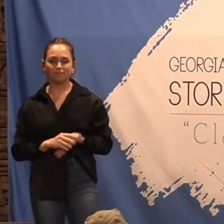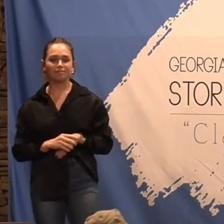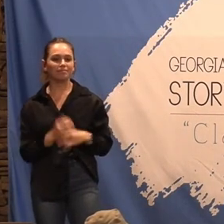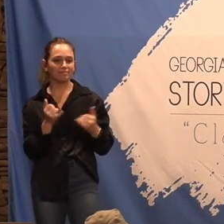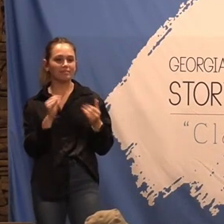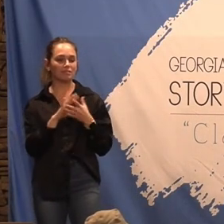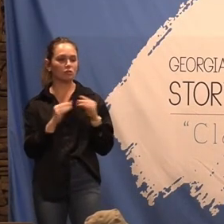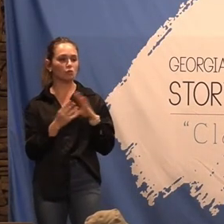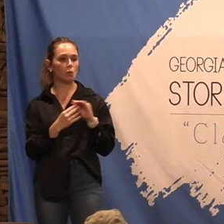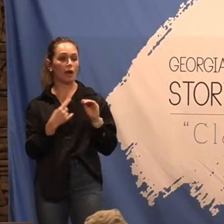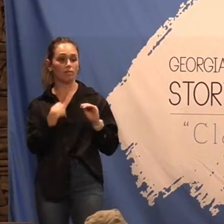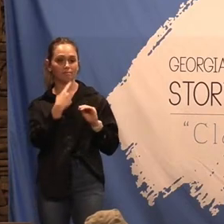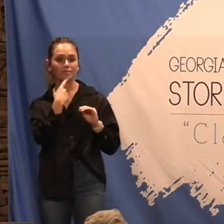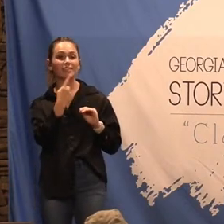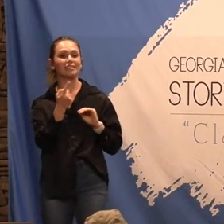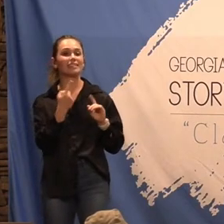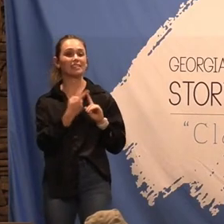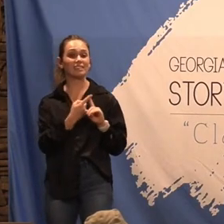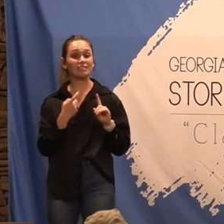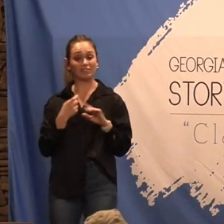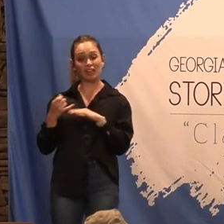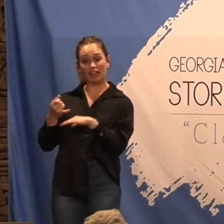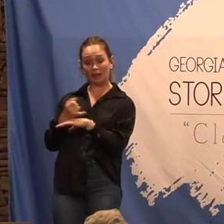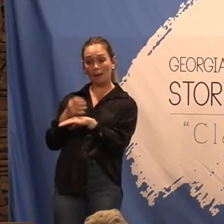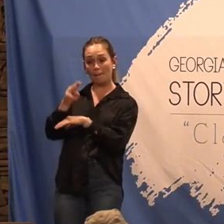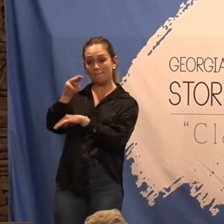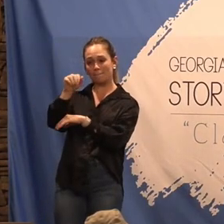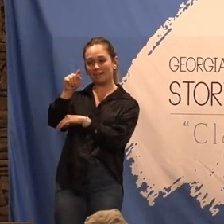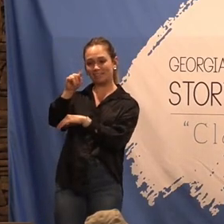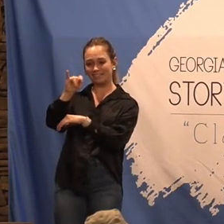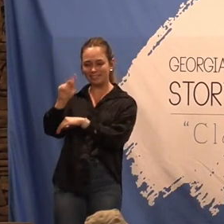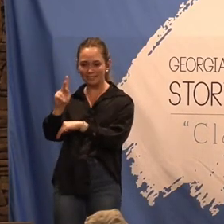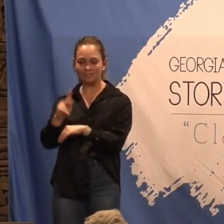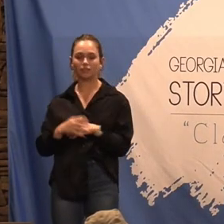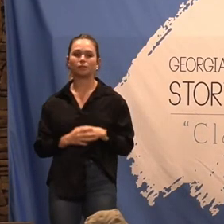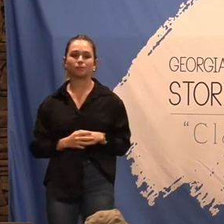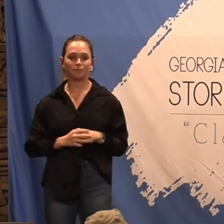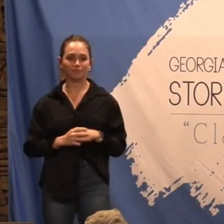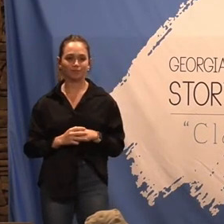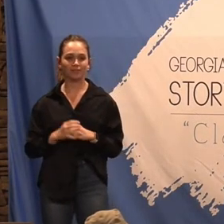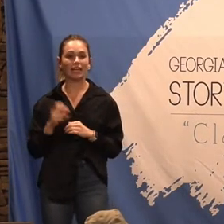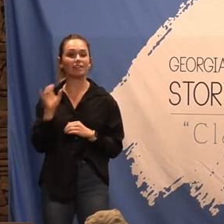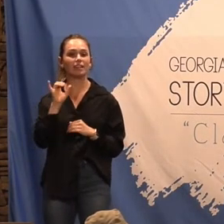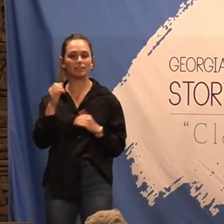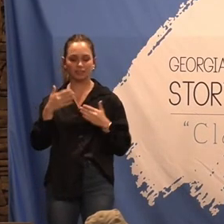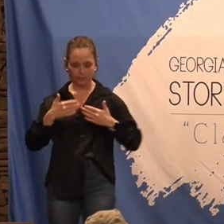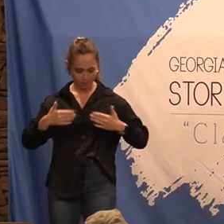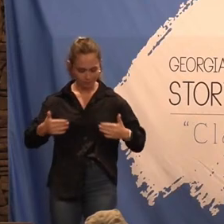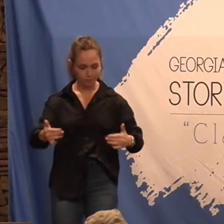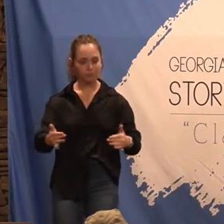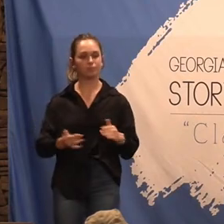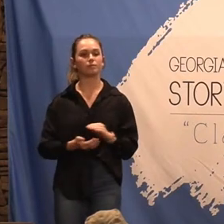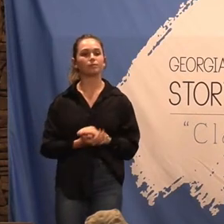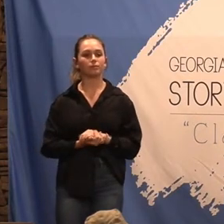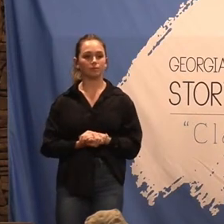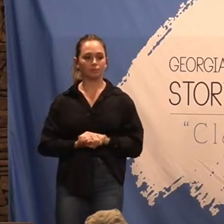This story I'm about to tell you comes from the island of Martinique. And it goes like this.